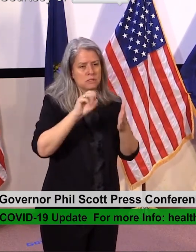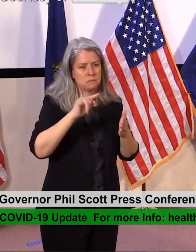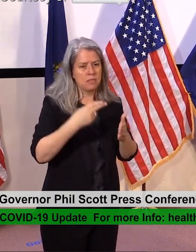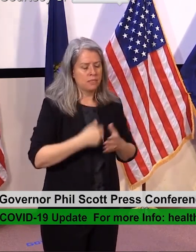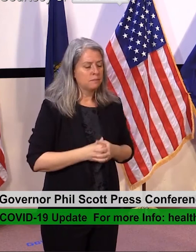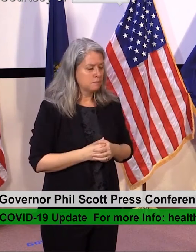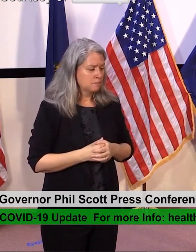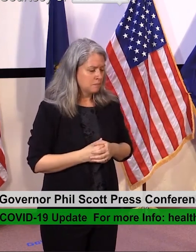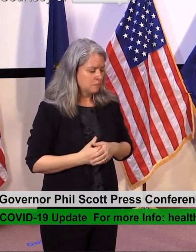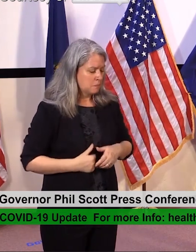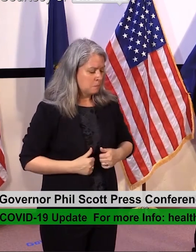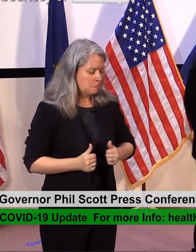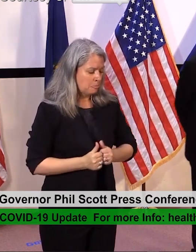Smith.